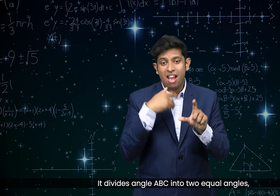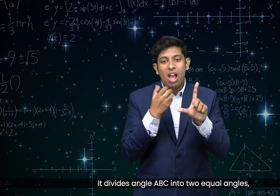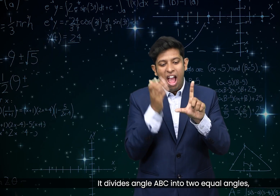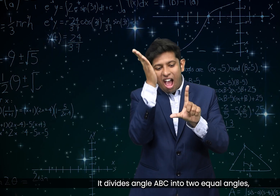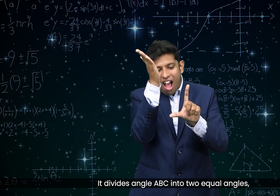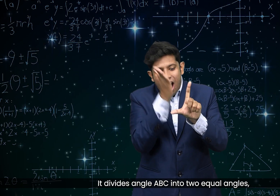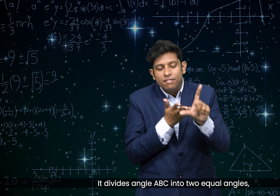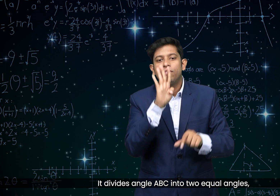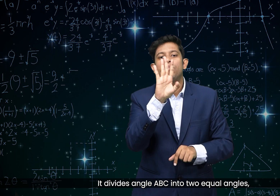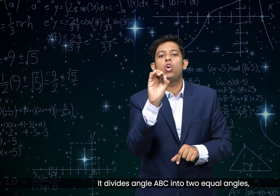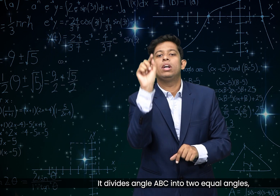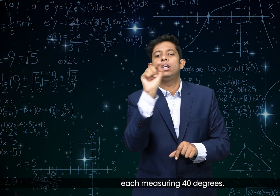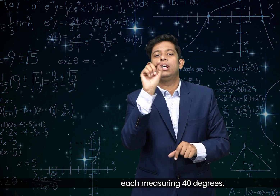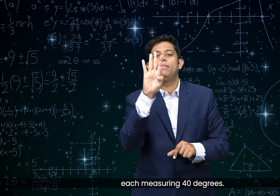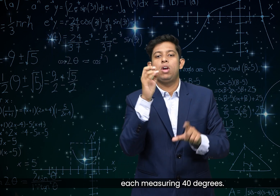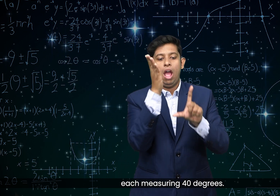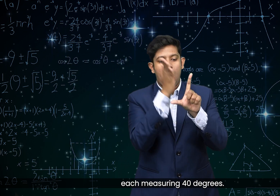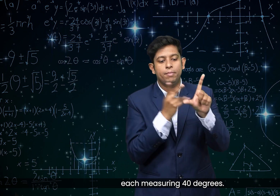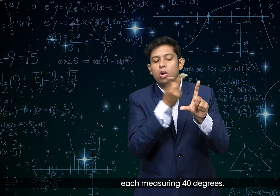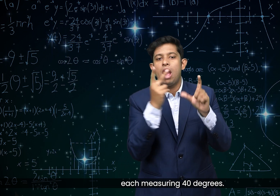into two equal angles, each measuring 40 degrees.